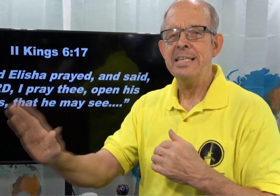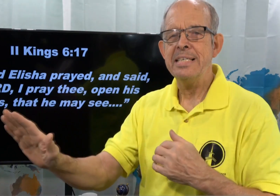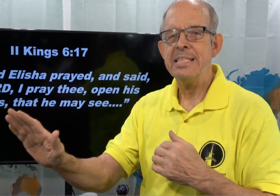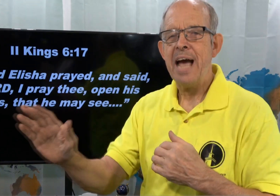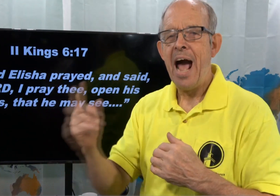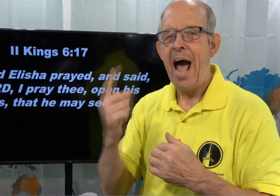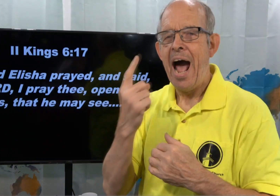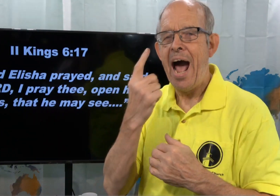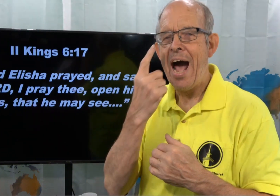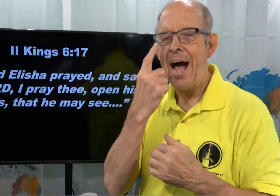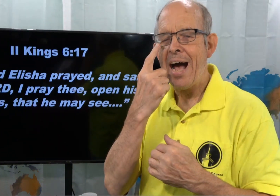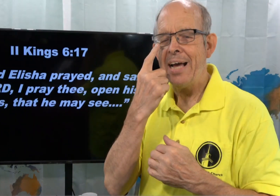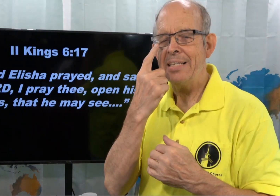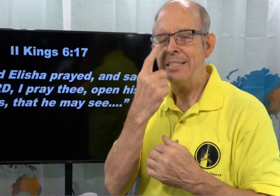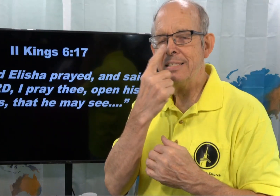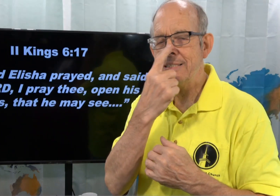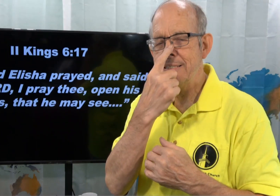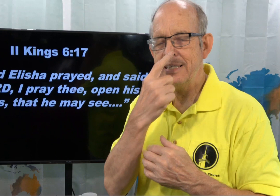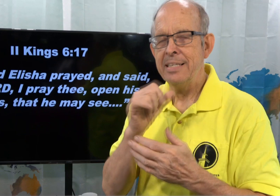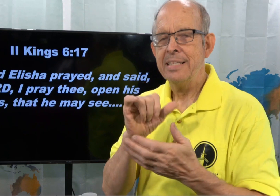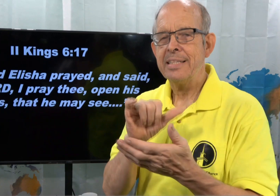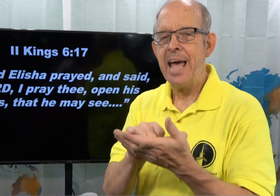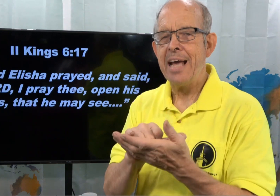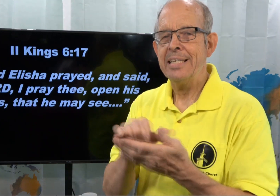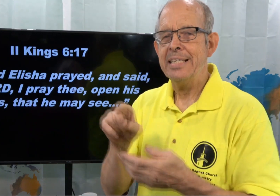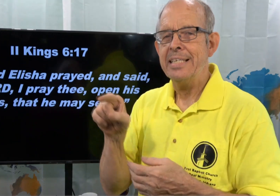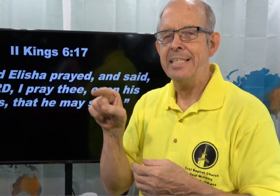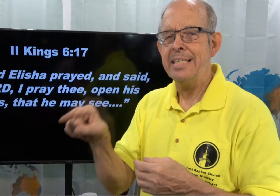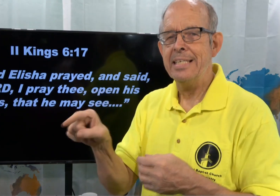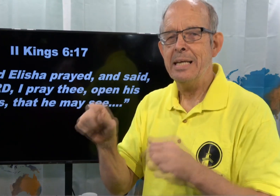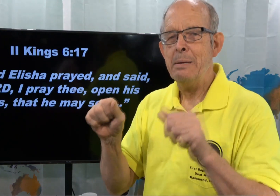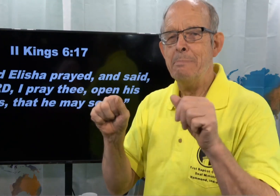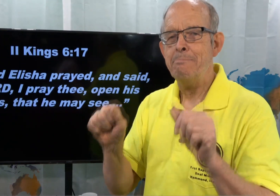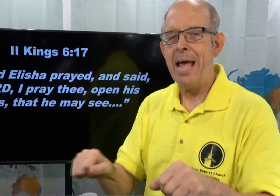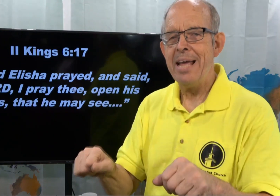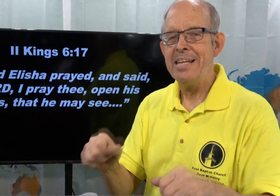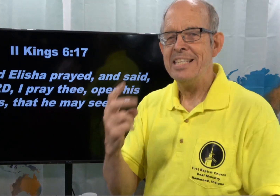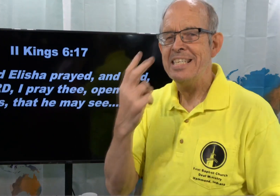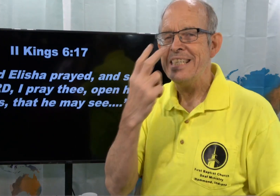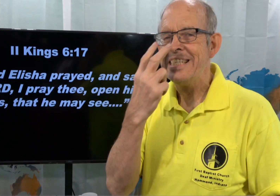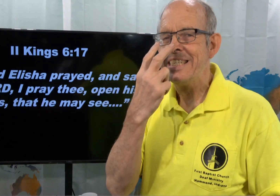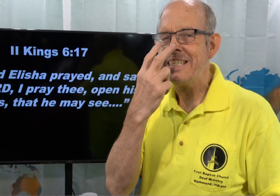his eyes that he may